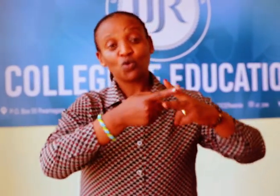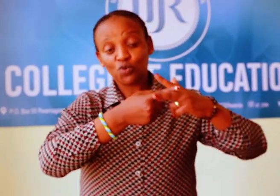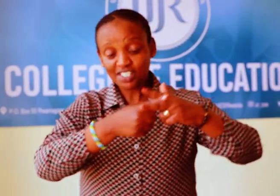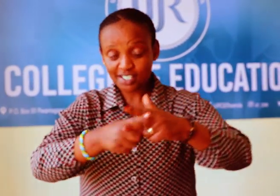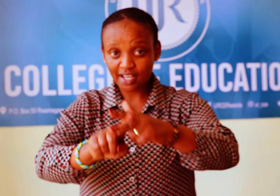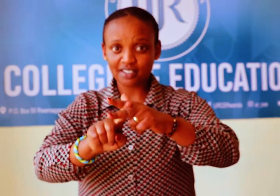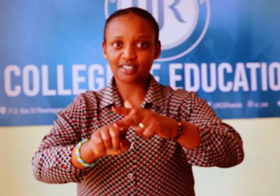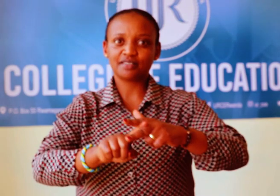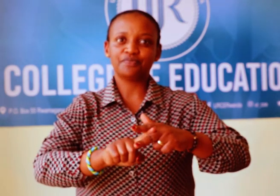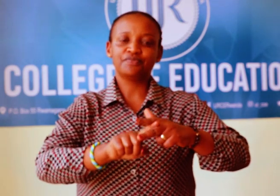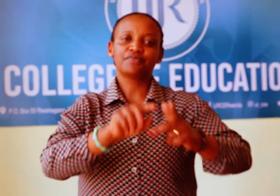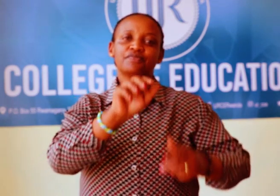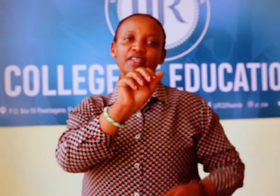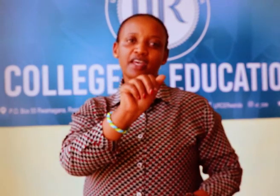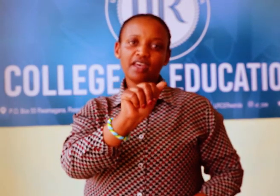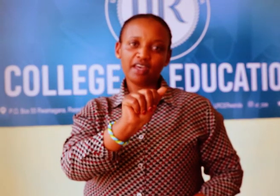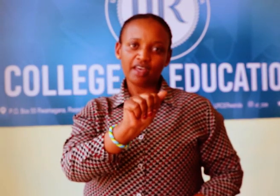We start. A,